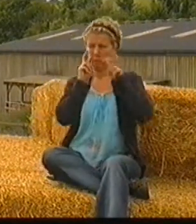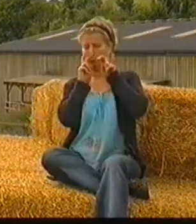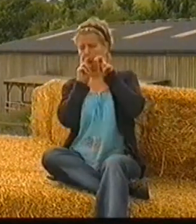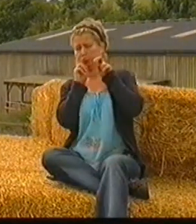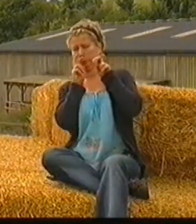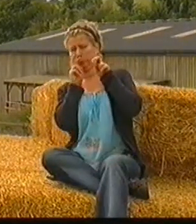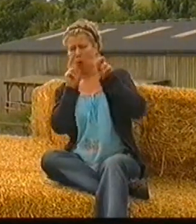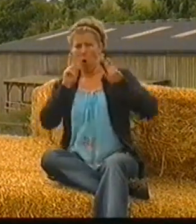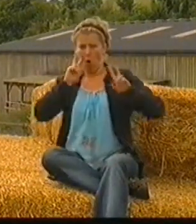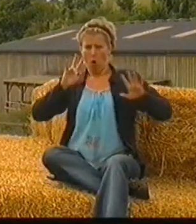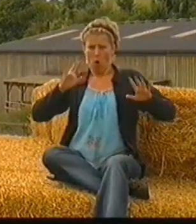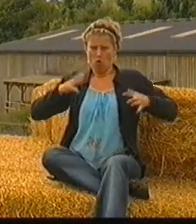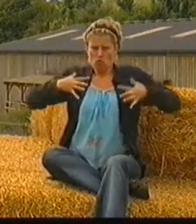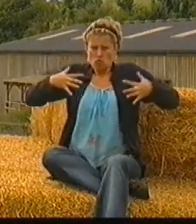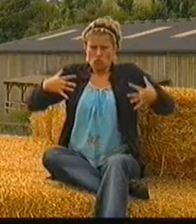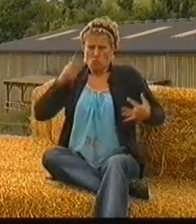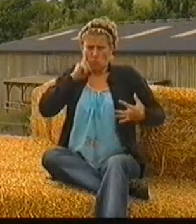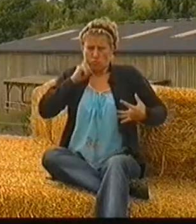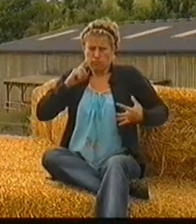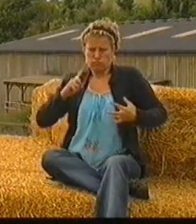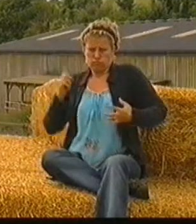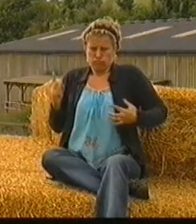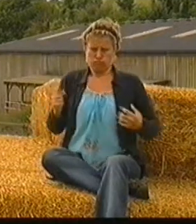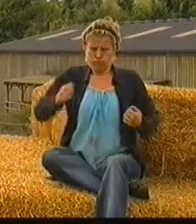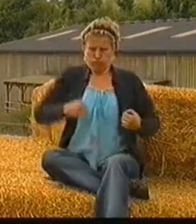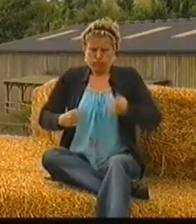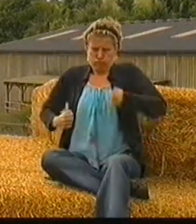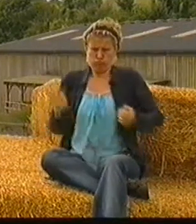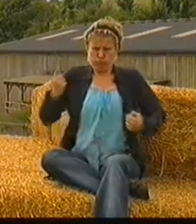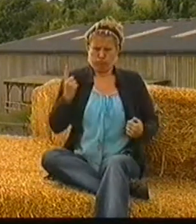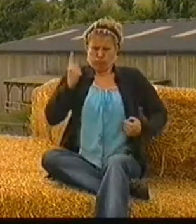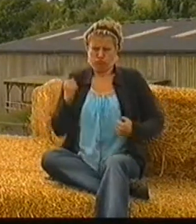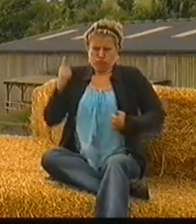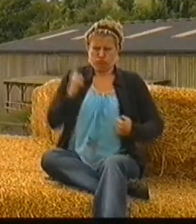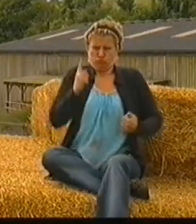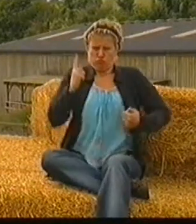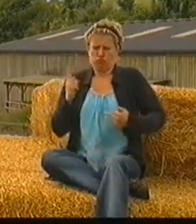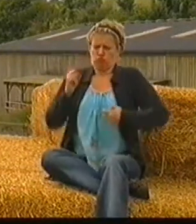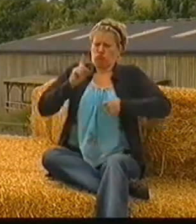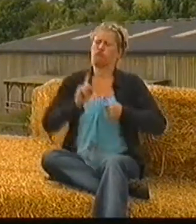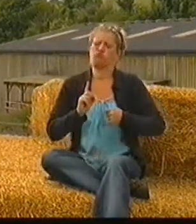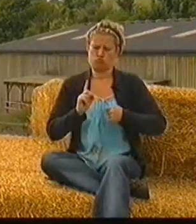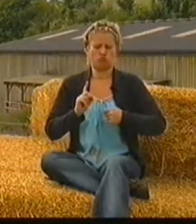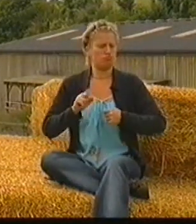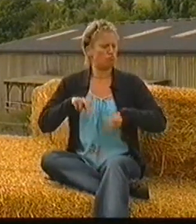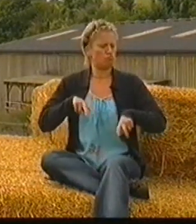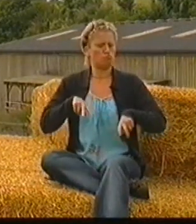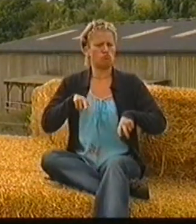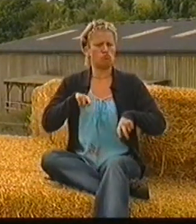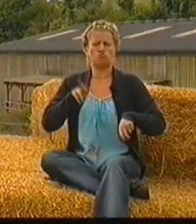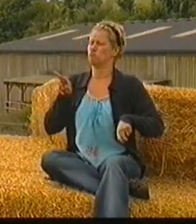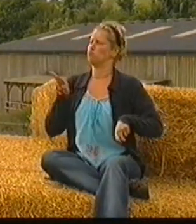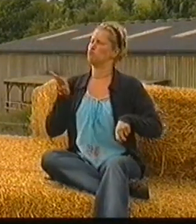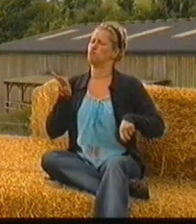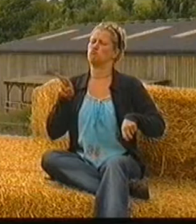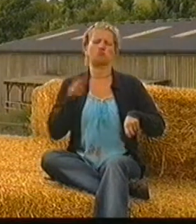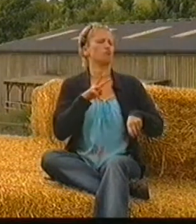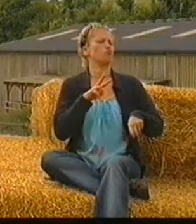cider jars. Peering around the jars, they saw a huge woman coming down into the cellar. At the foot of the